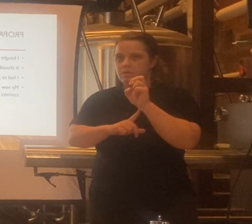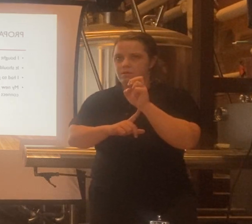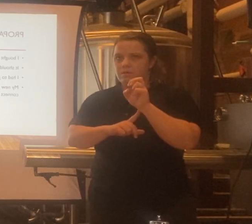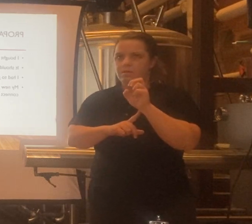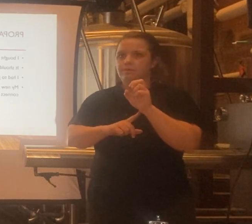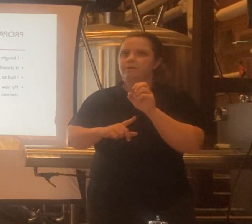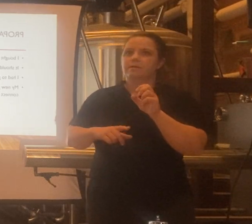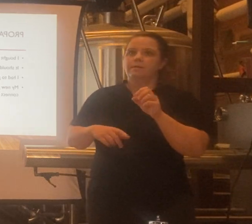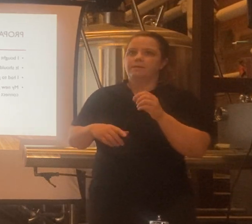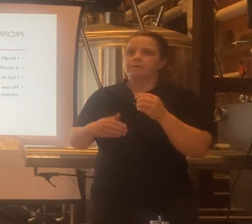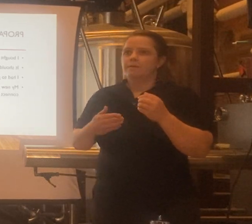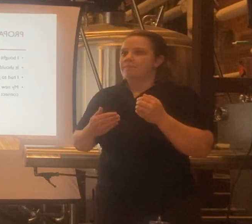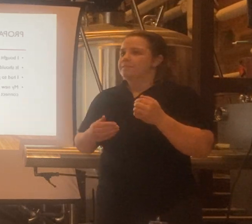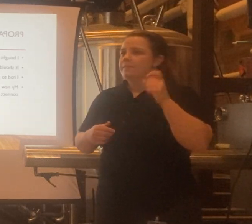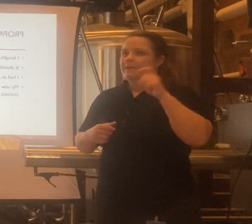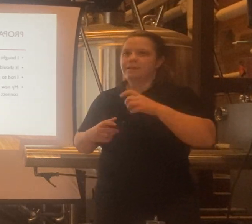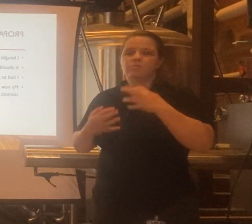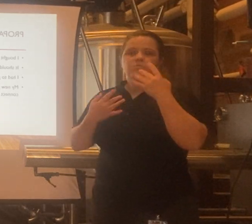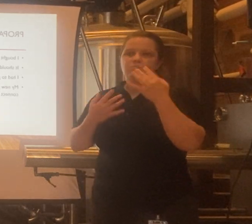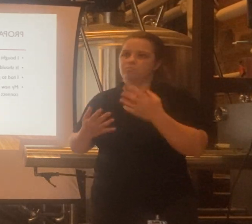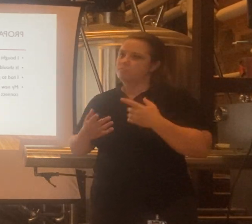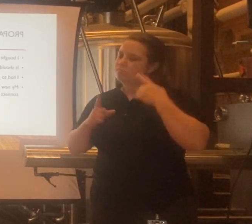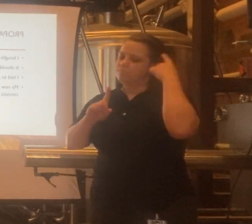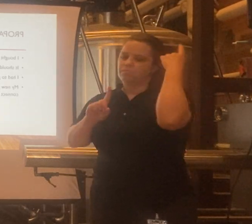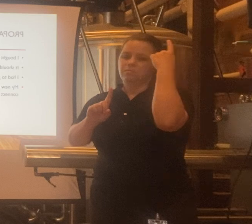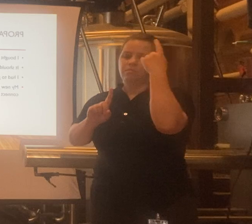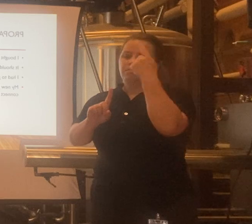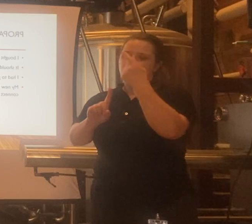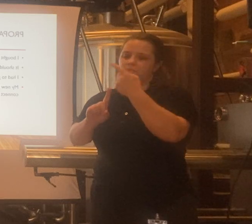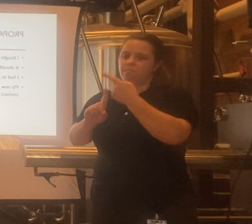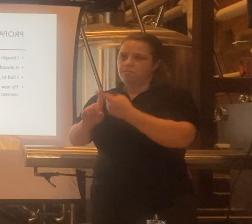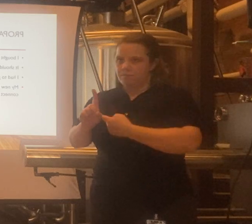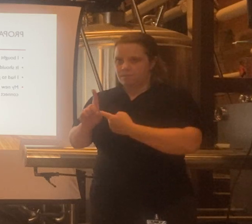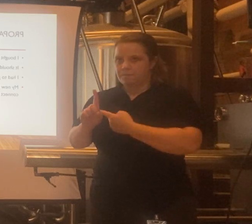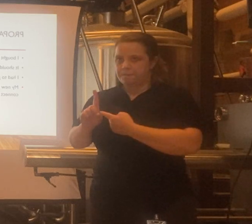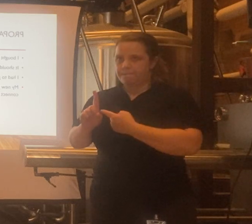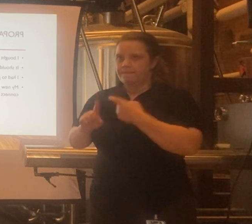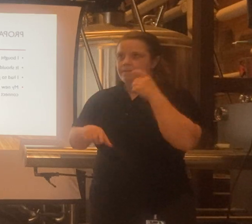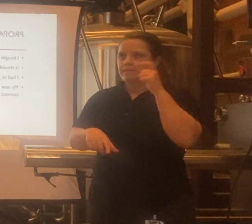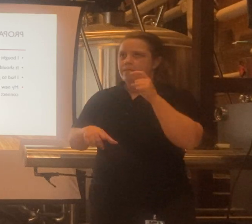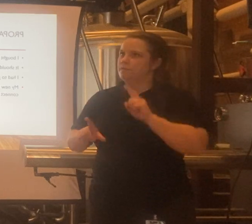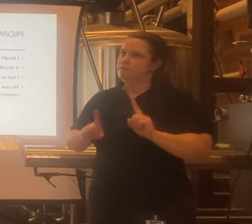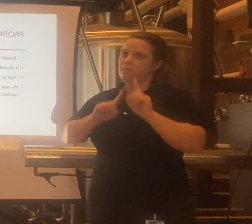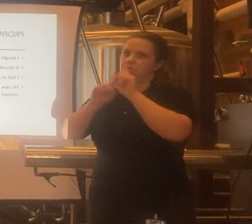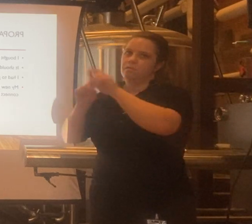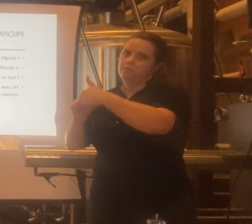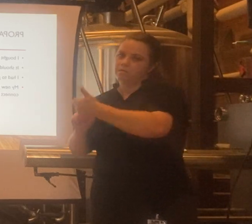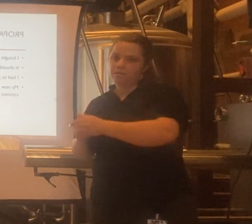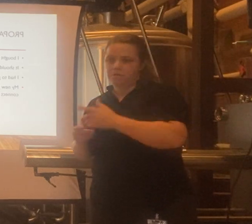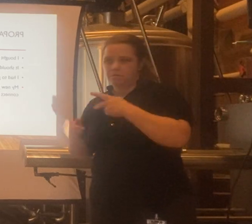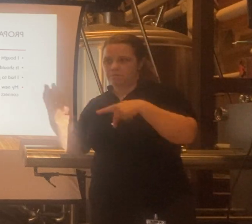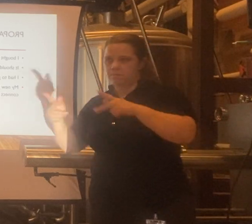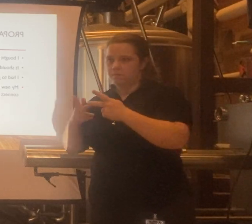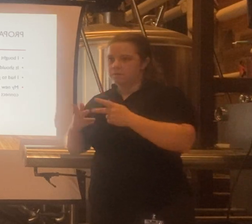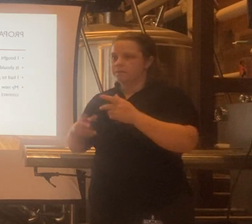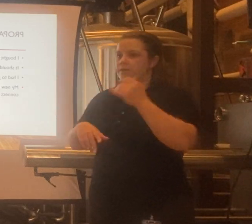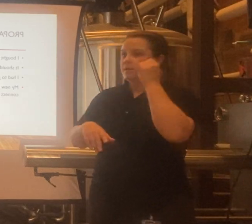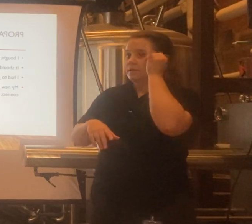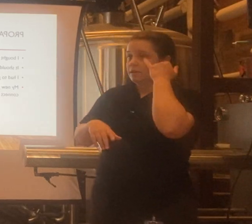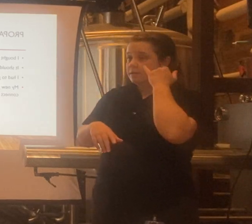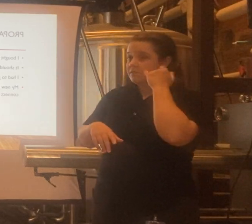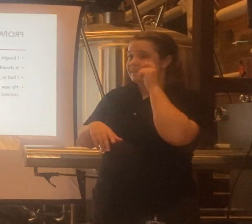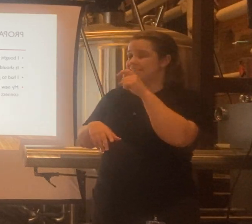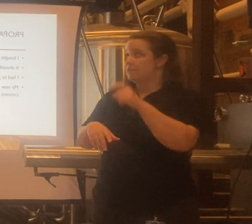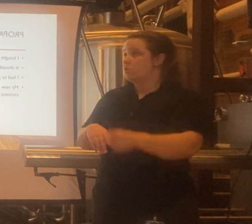day and I might have to go down to Georgetown or Cedar Park to get more propane. So nice for immediate use for one day to allow me to go